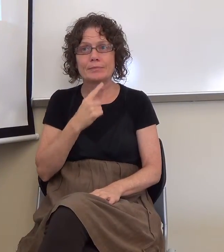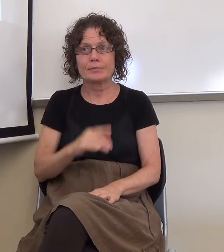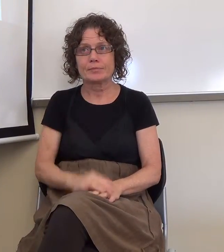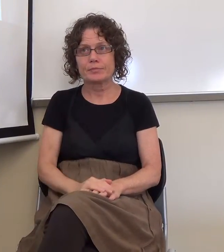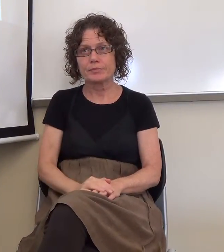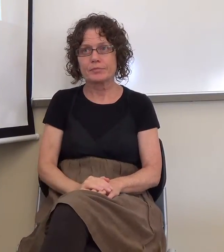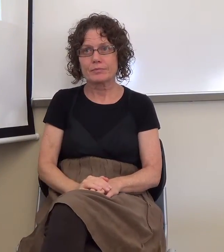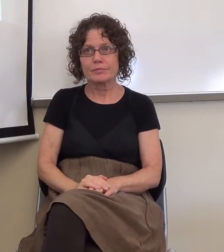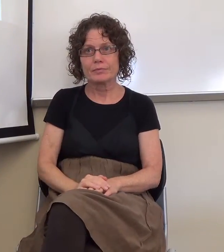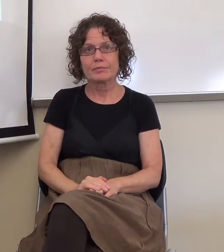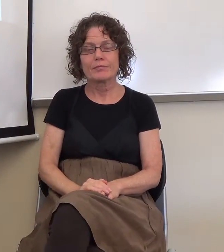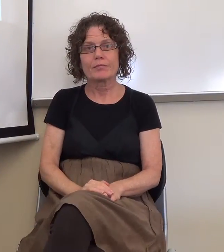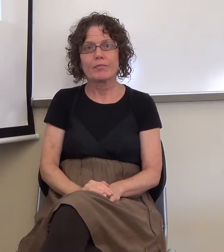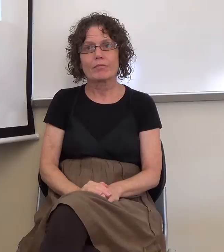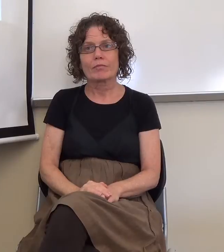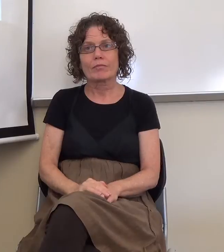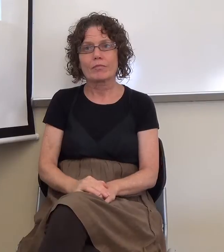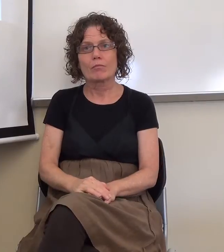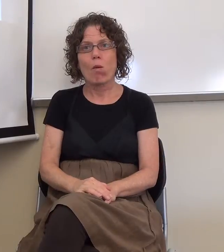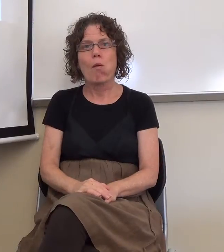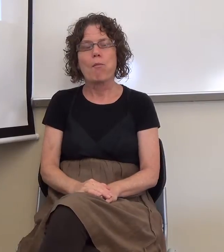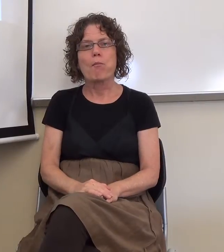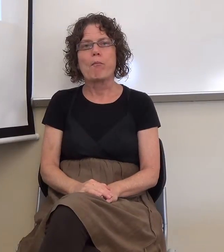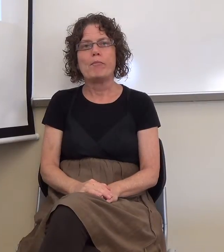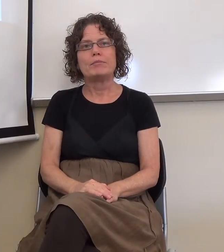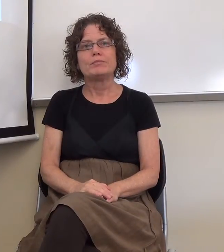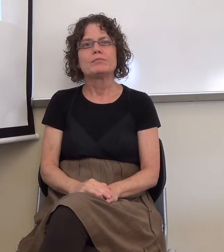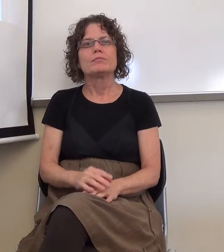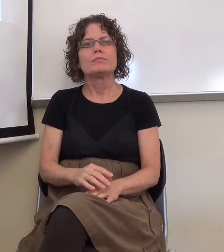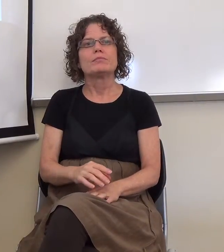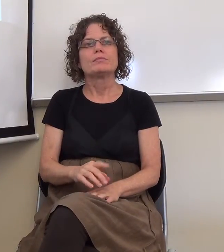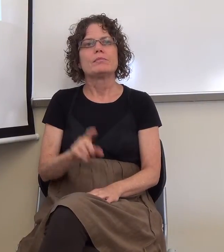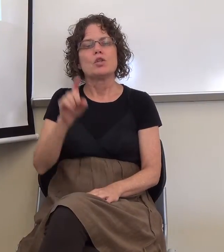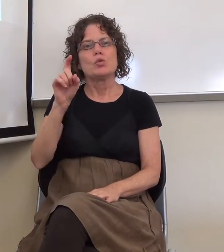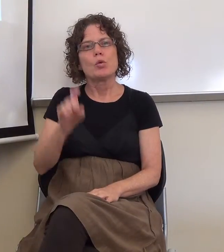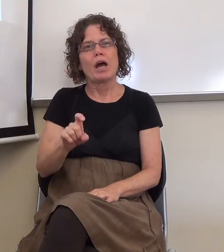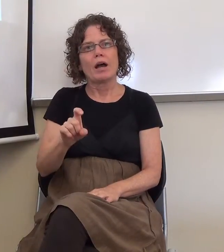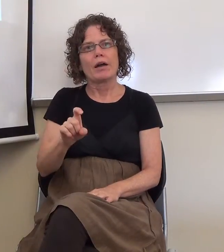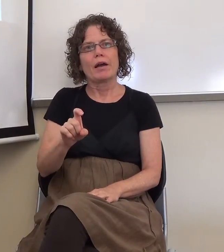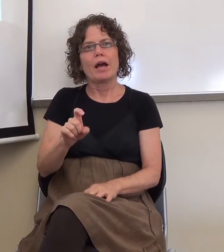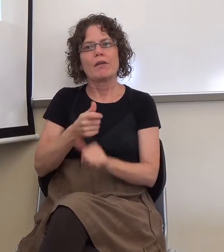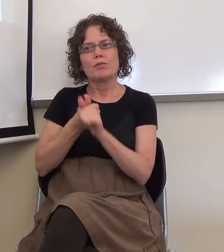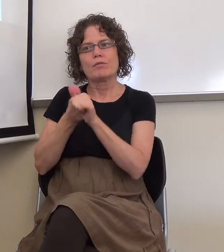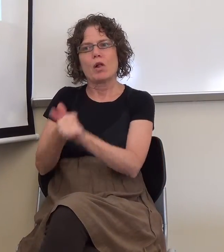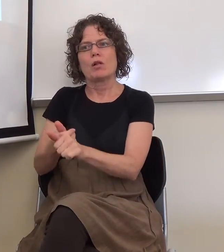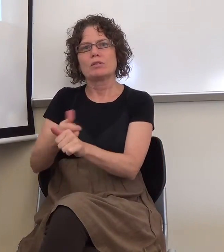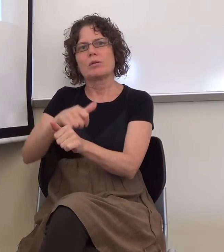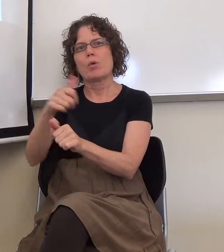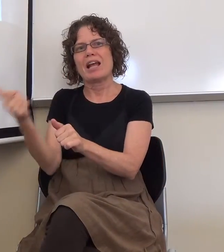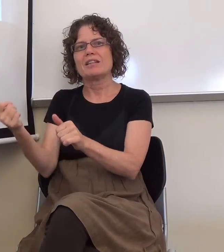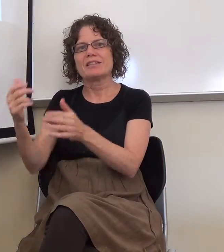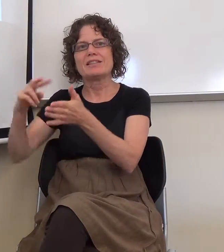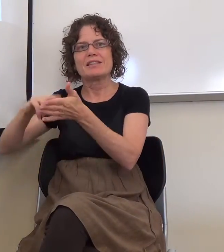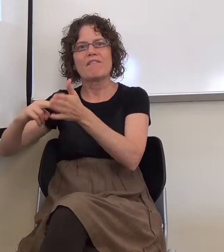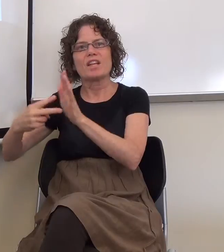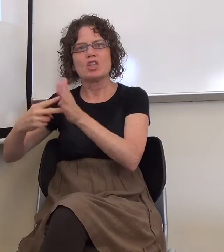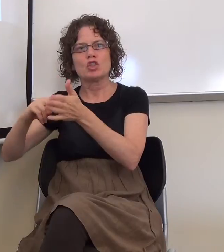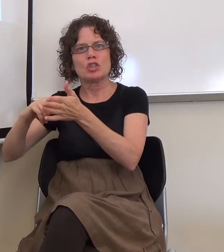this is the one where you have to go with somebody else's definitions, okay?